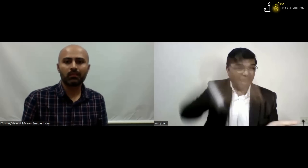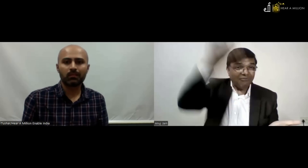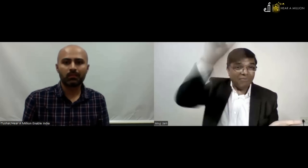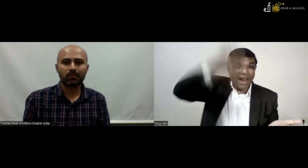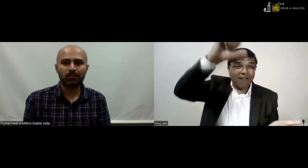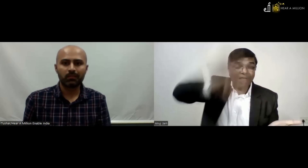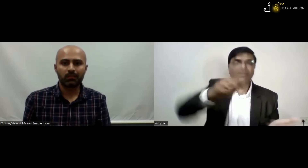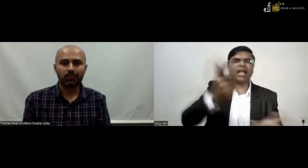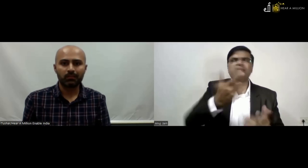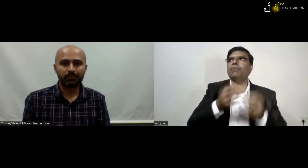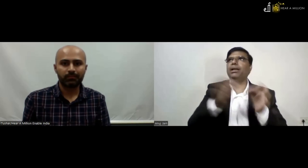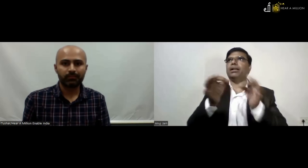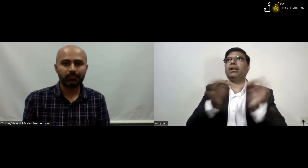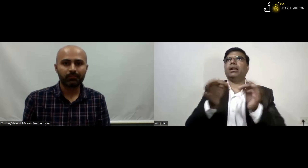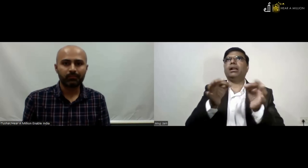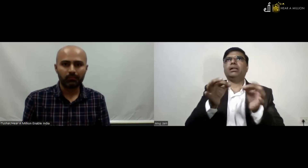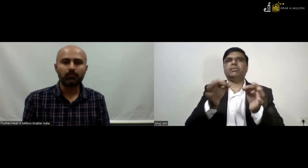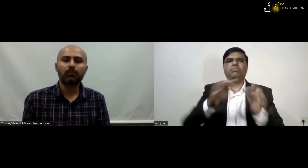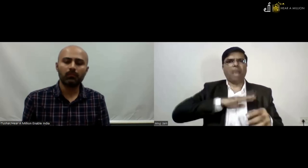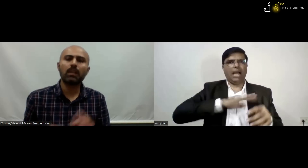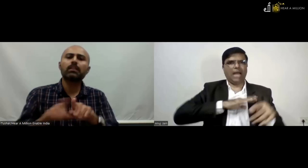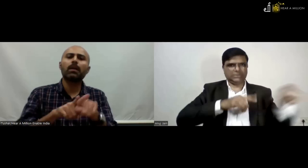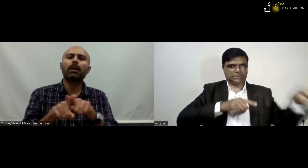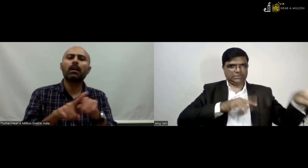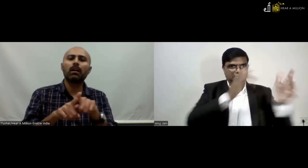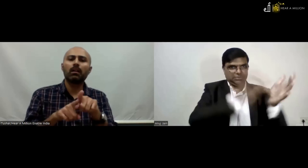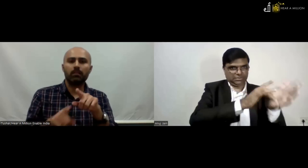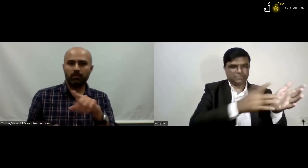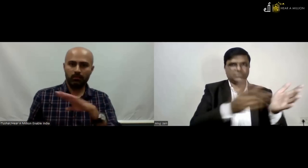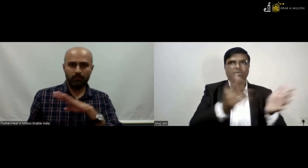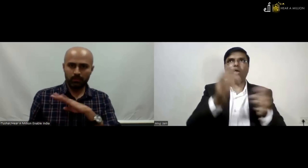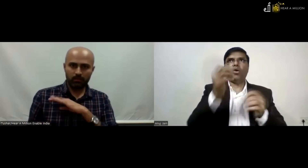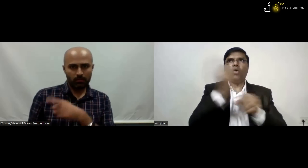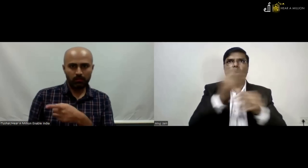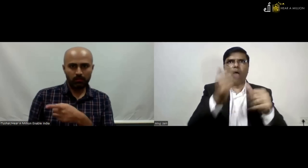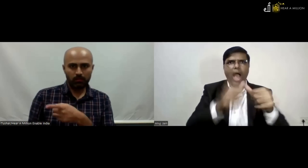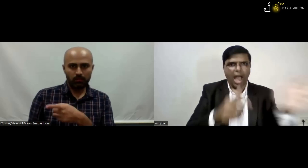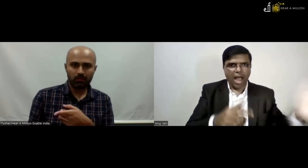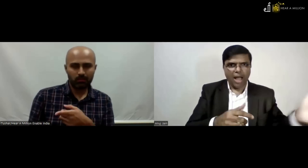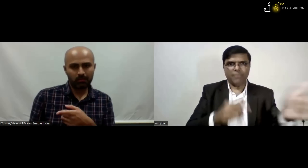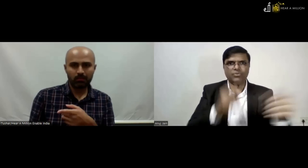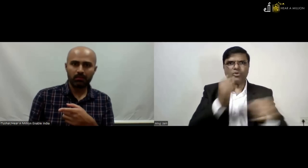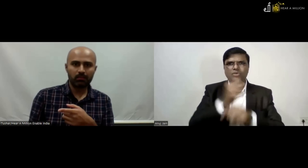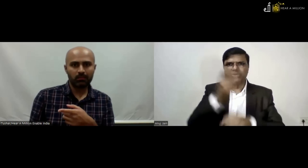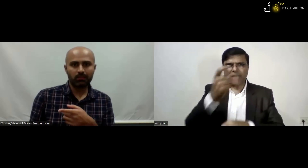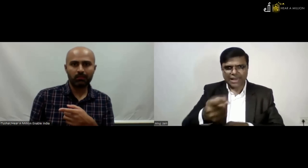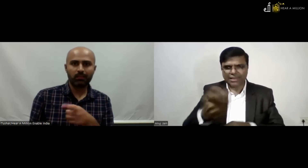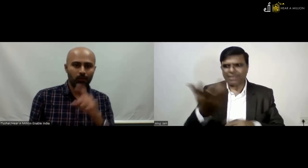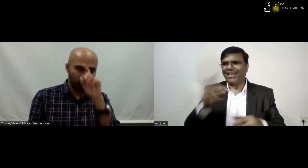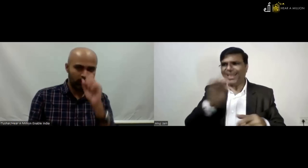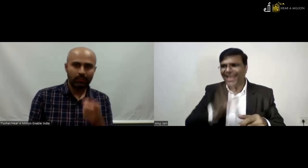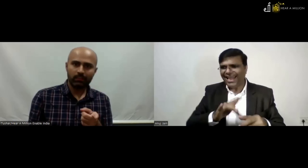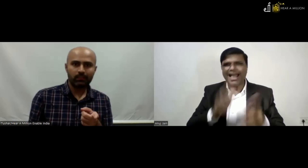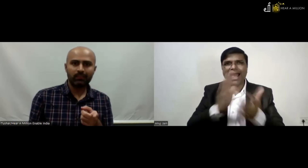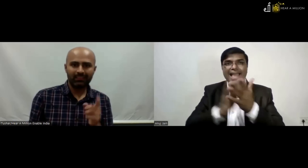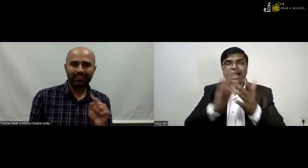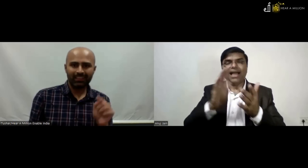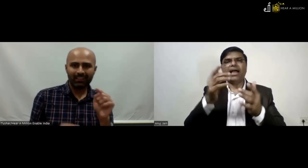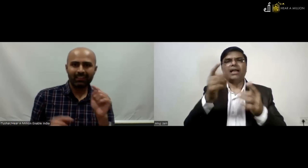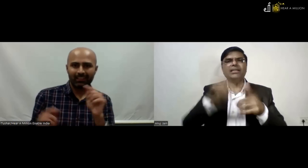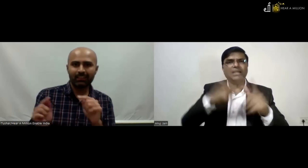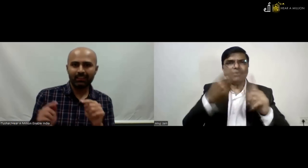there were only 2 people who responded to us. What we are saying is, for example, people from Maharashtra, deaf people from Goa,